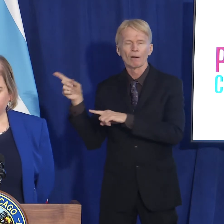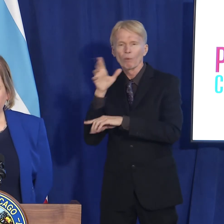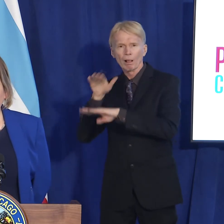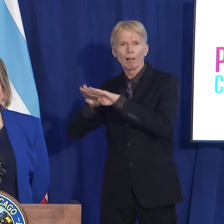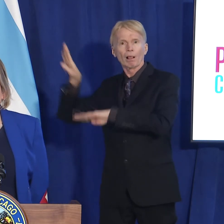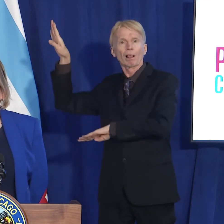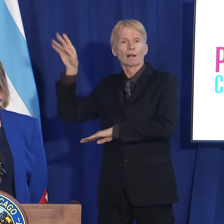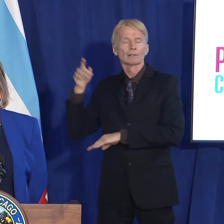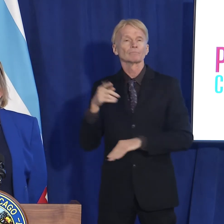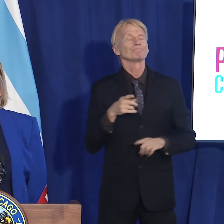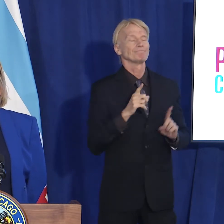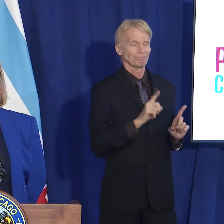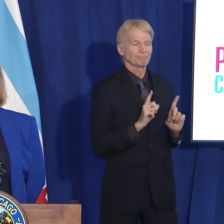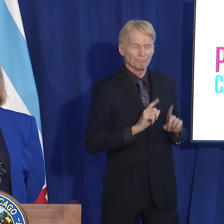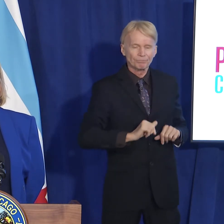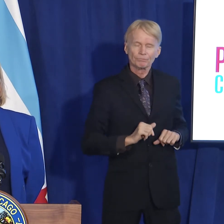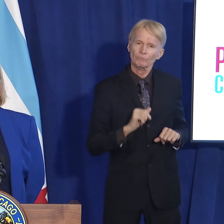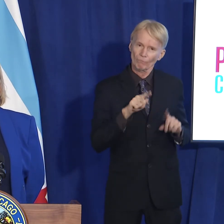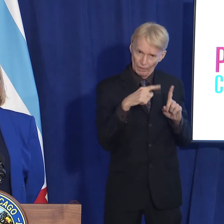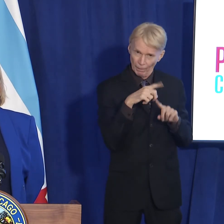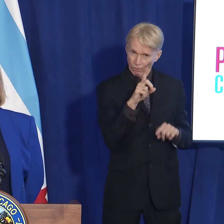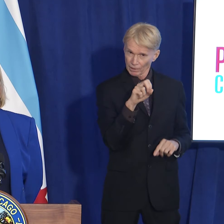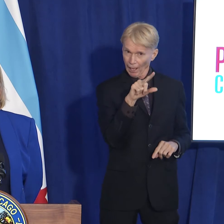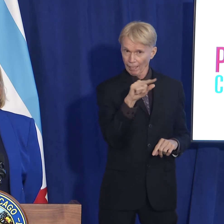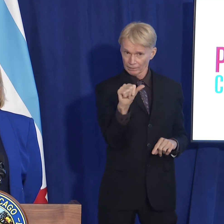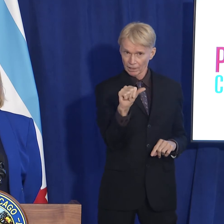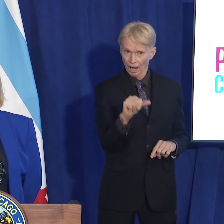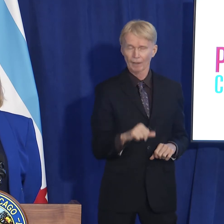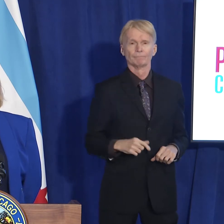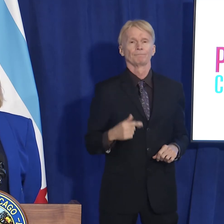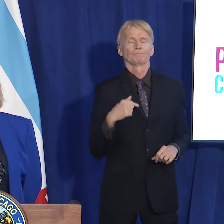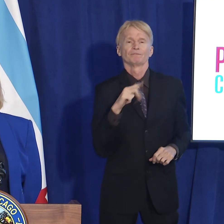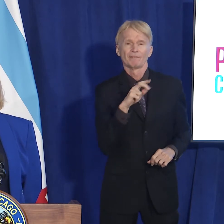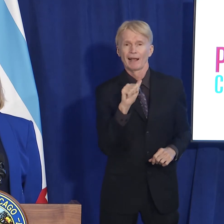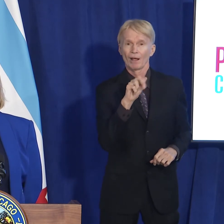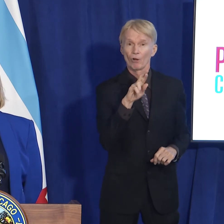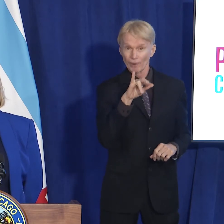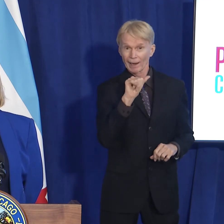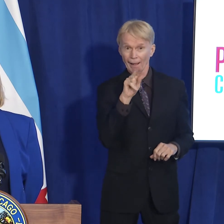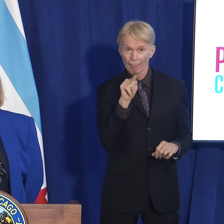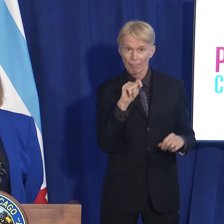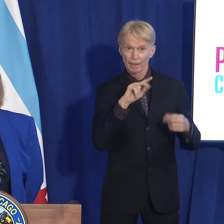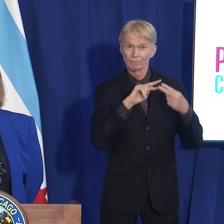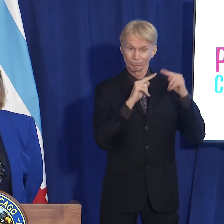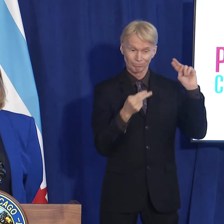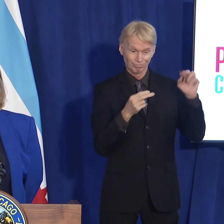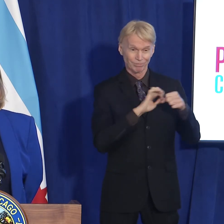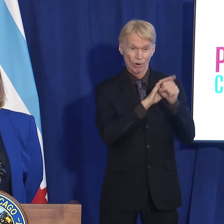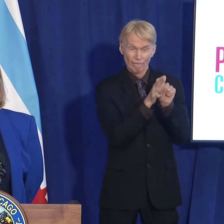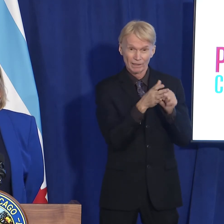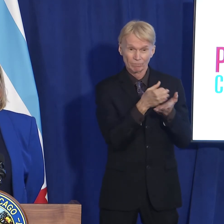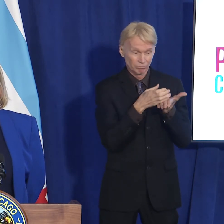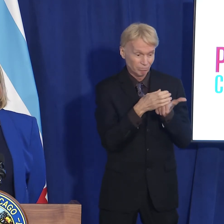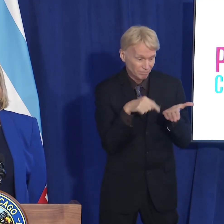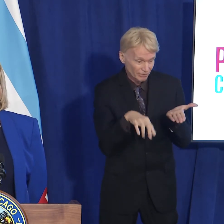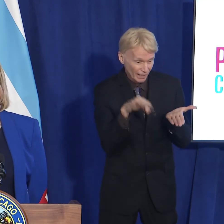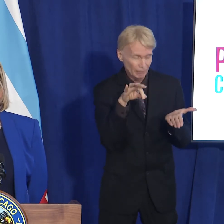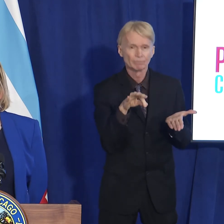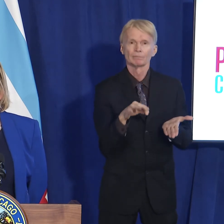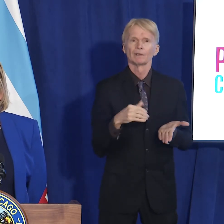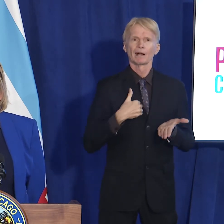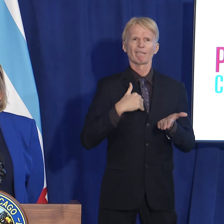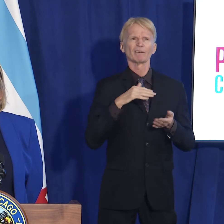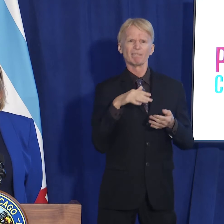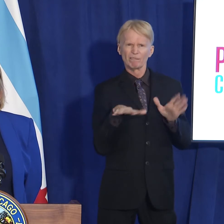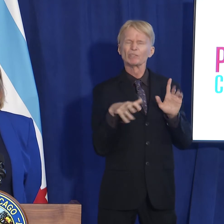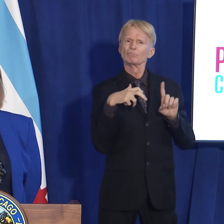Delta variant, certainly we are seeing it growing here in Chicago, just as that's true across the country. We've had, I know, at least 70